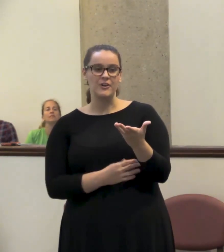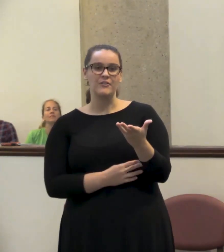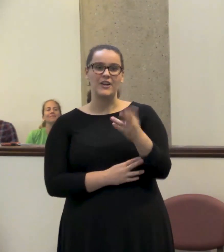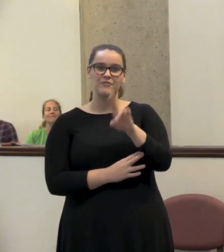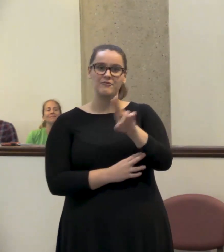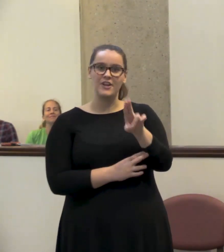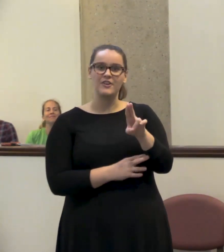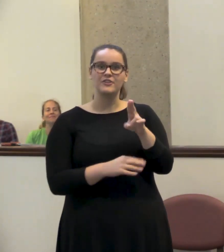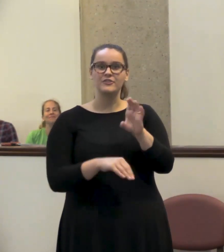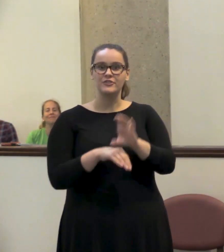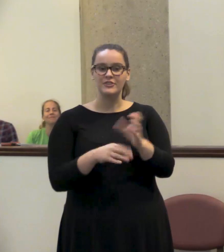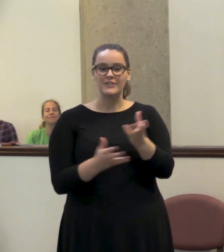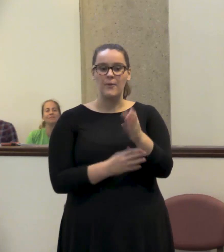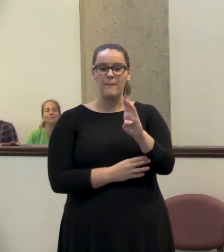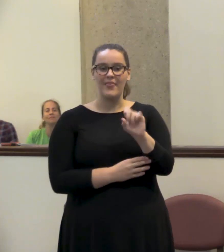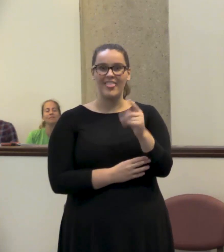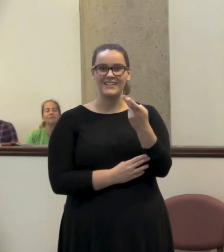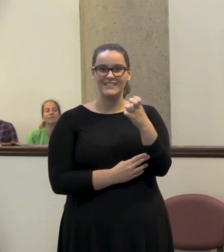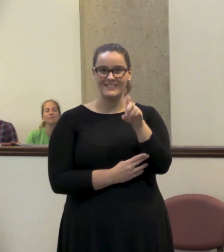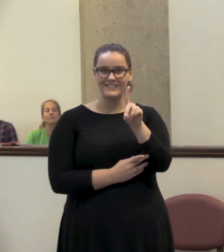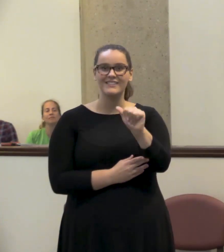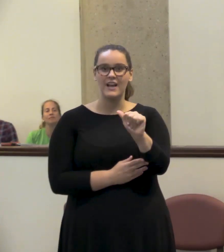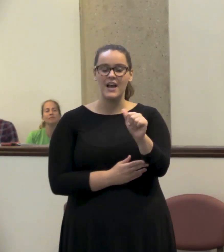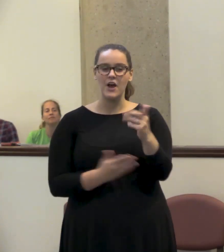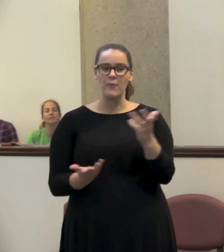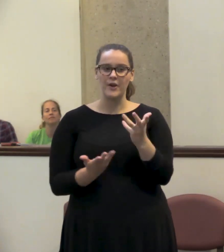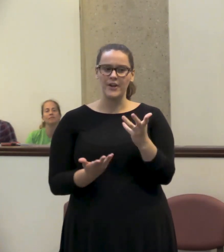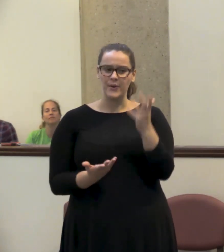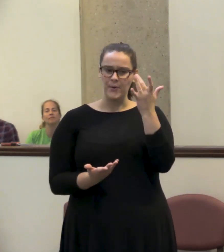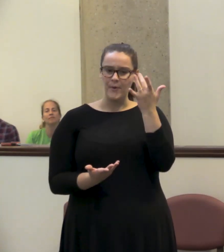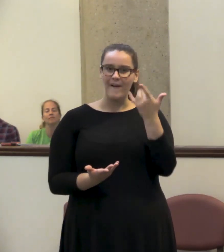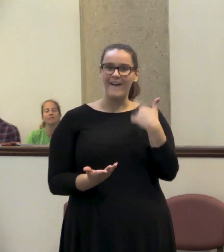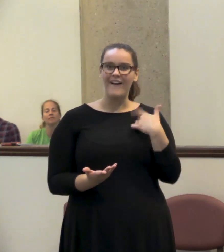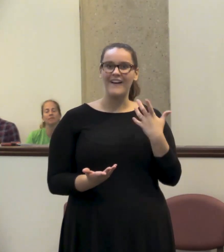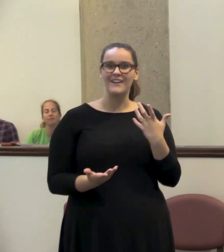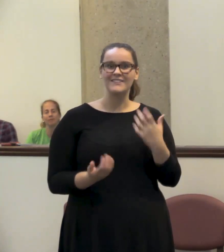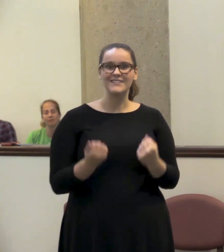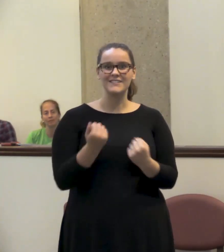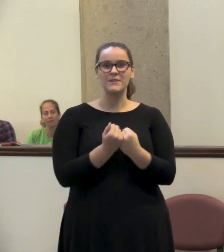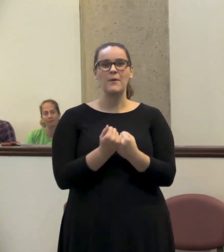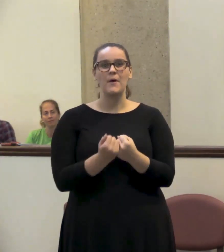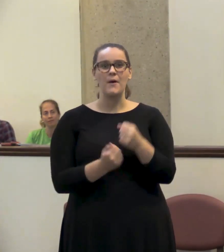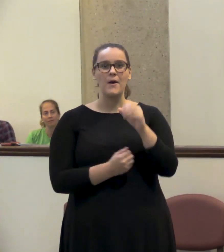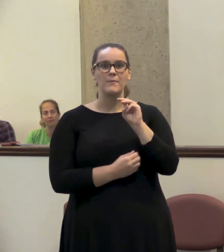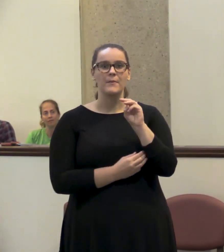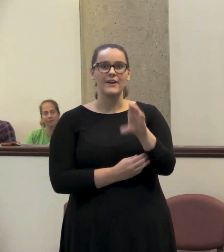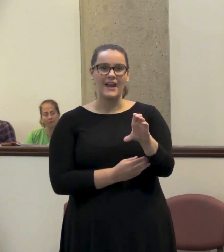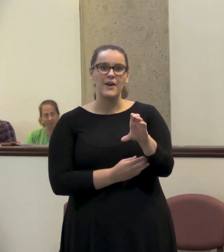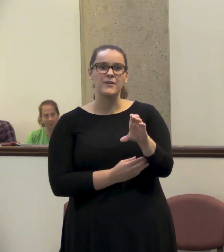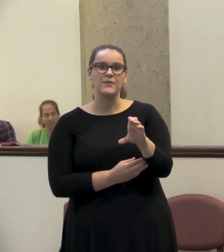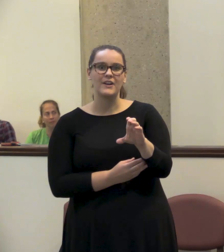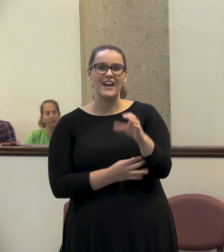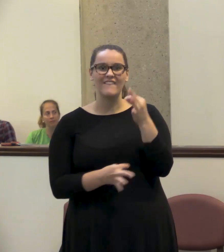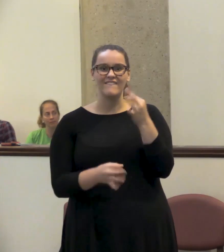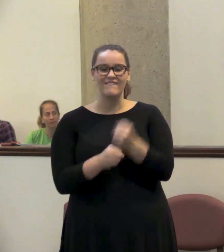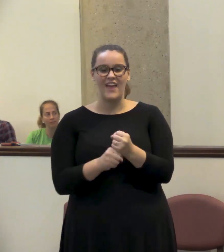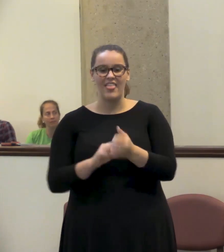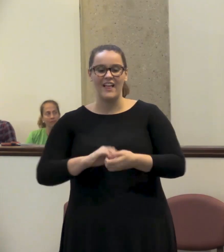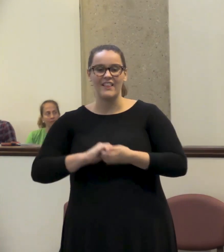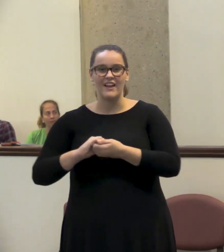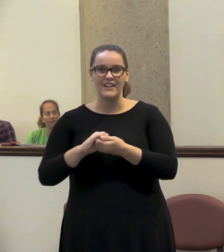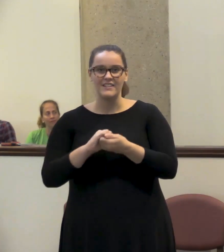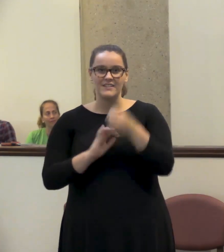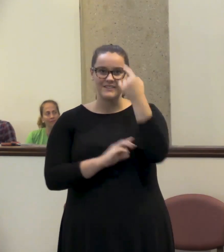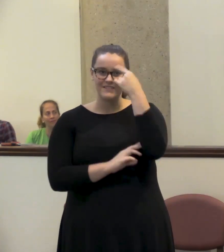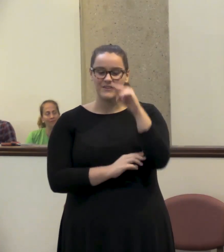Bethesda. And we are here on behalf of Montgomery County Faith Alliance for Climate Solutions and the